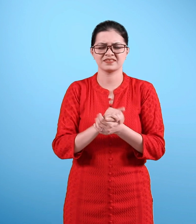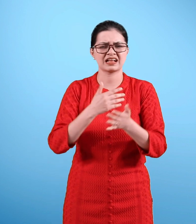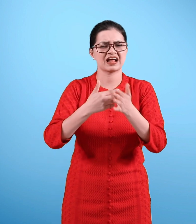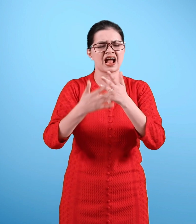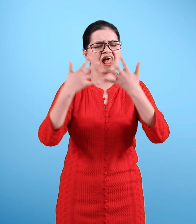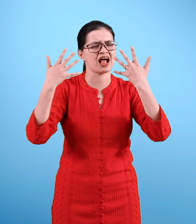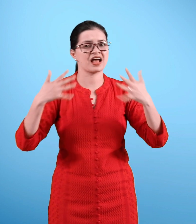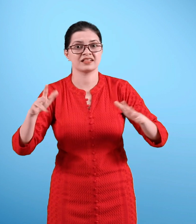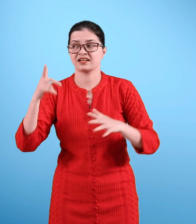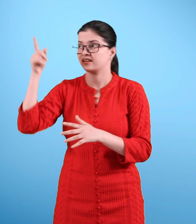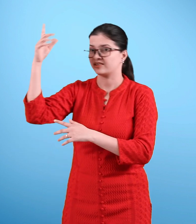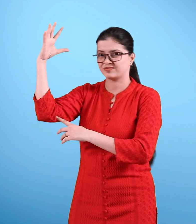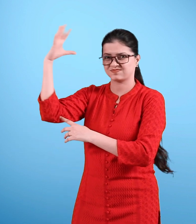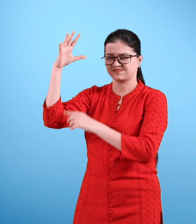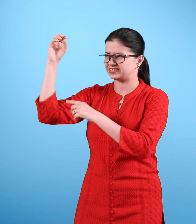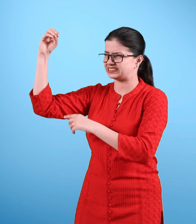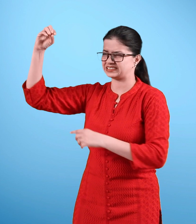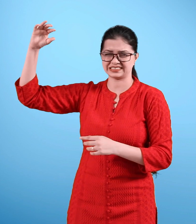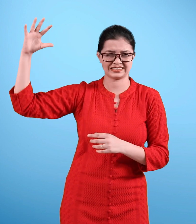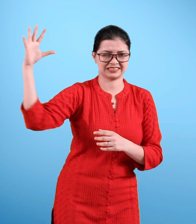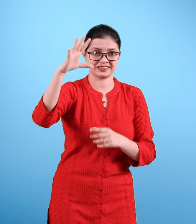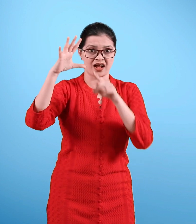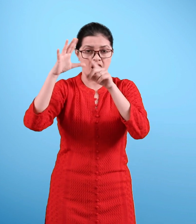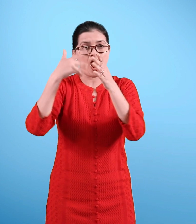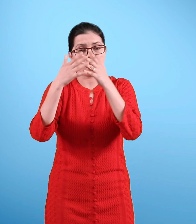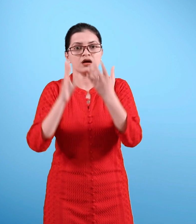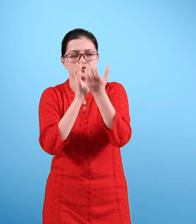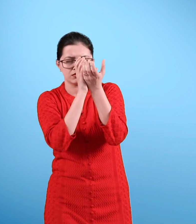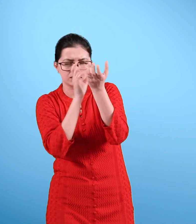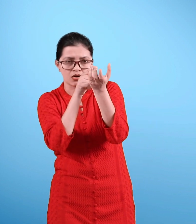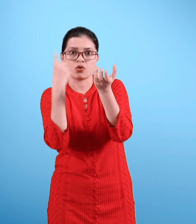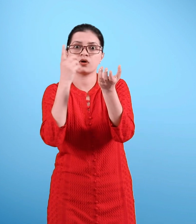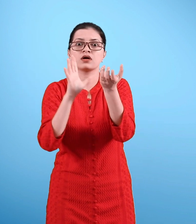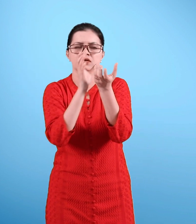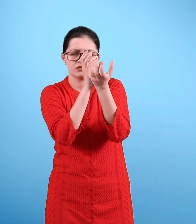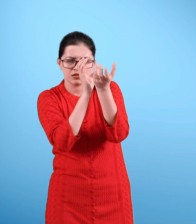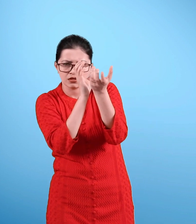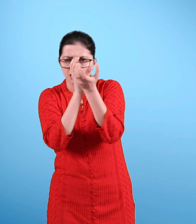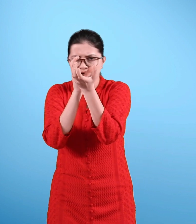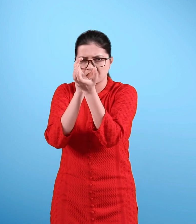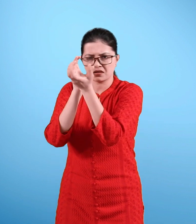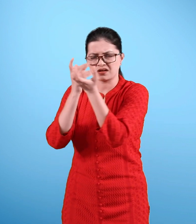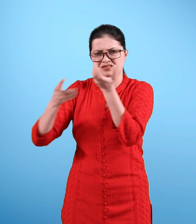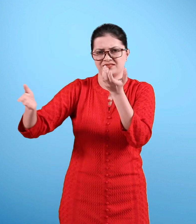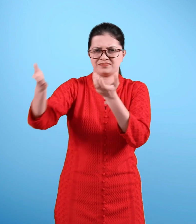Make sure that the objects you wish to look at through your pinhole camera are in bright sunshine.